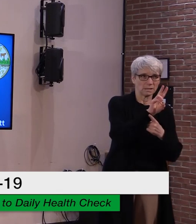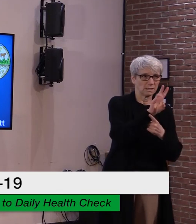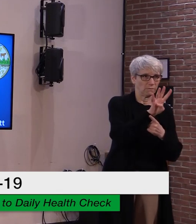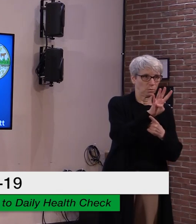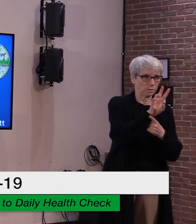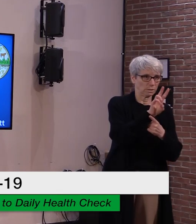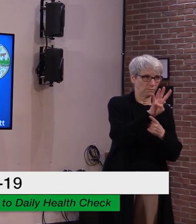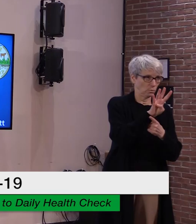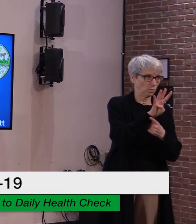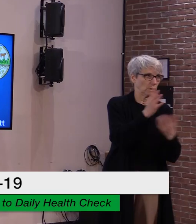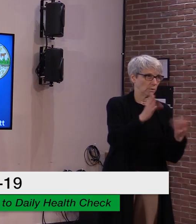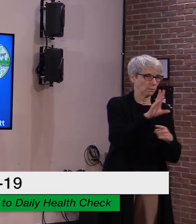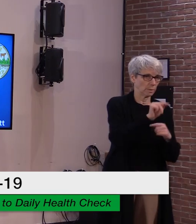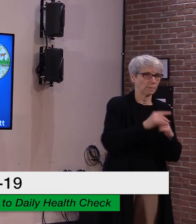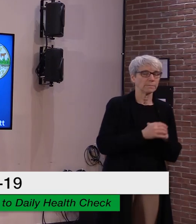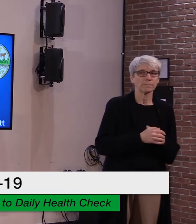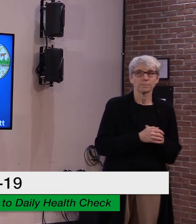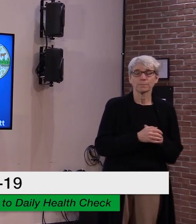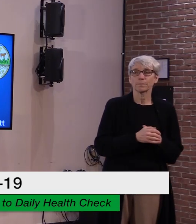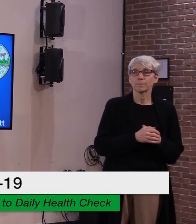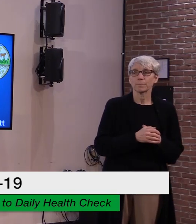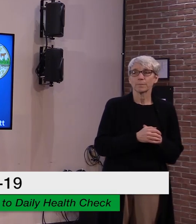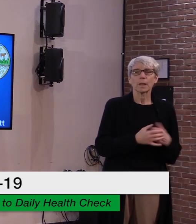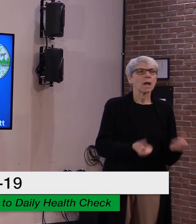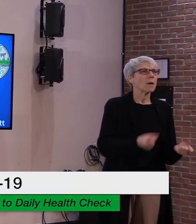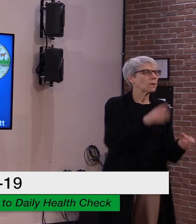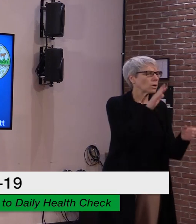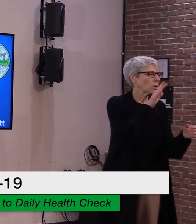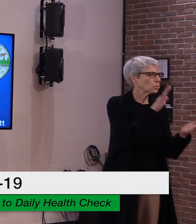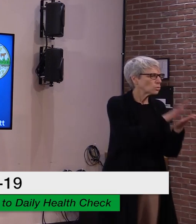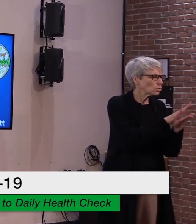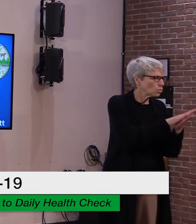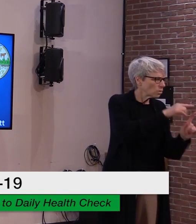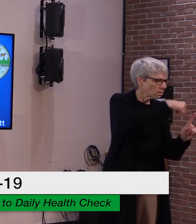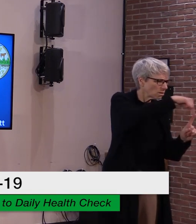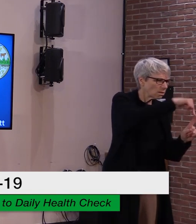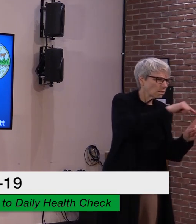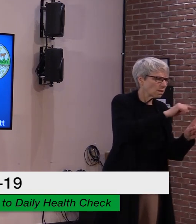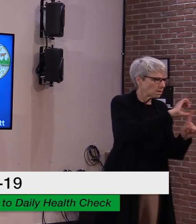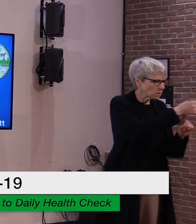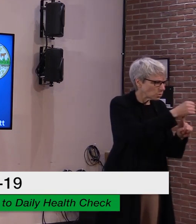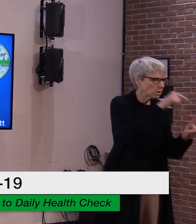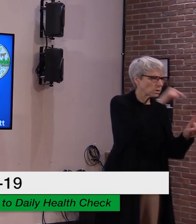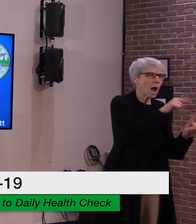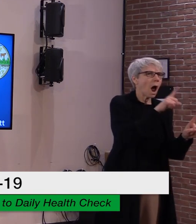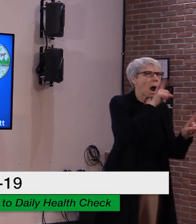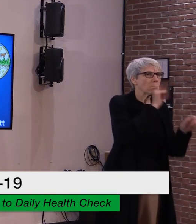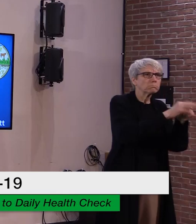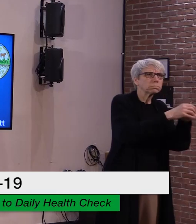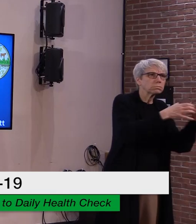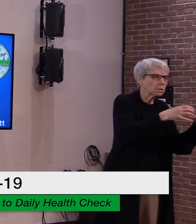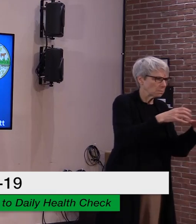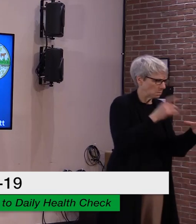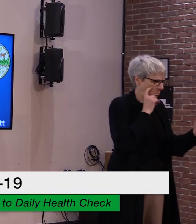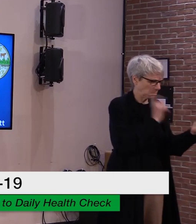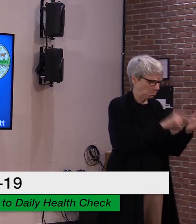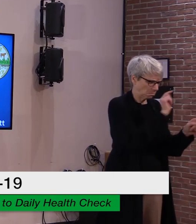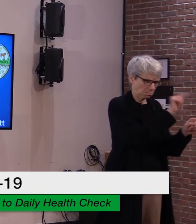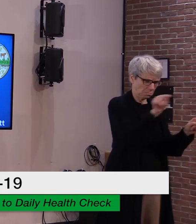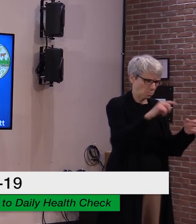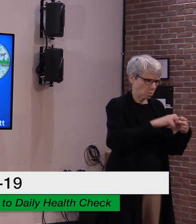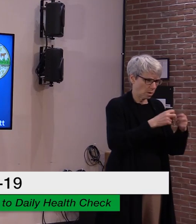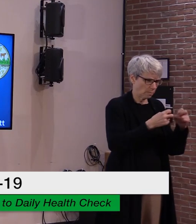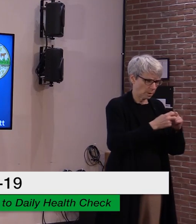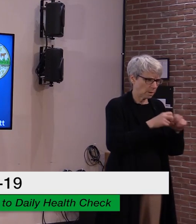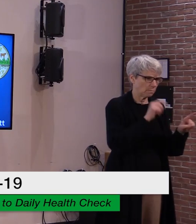in terms of total numbers of school situations which means cases of concern not outbreaks there are 43